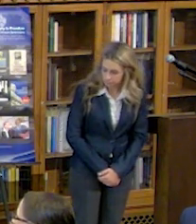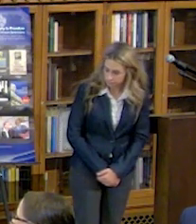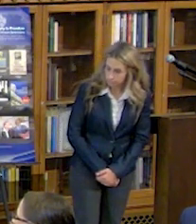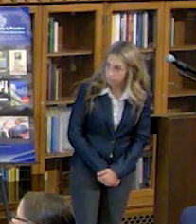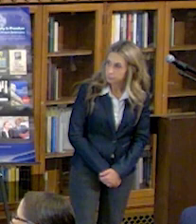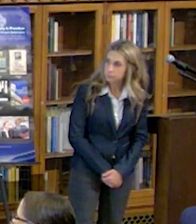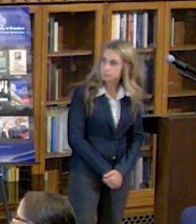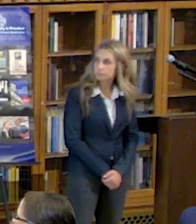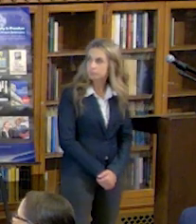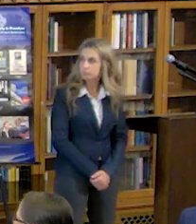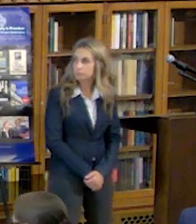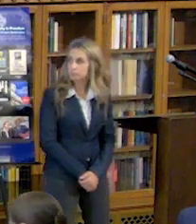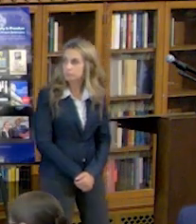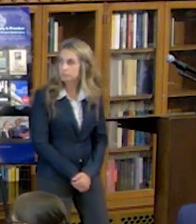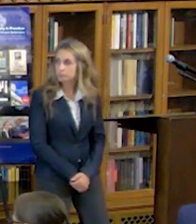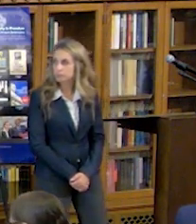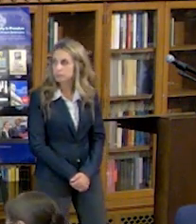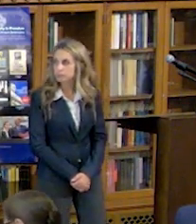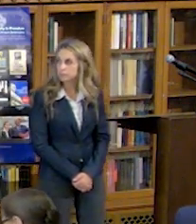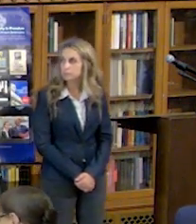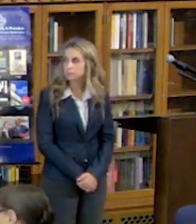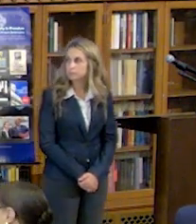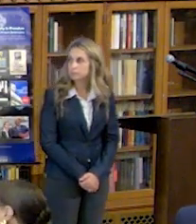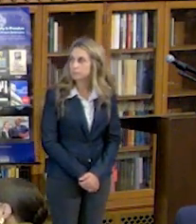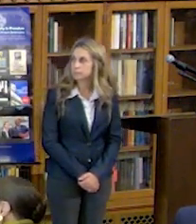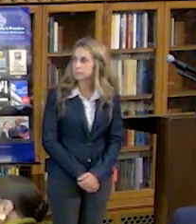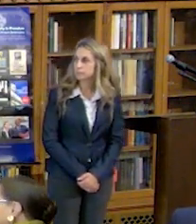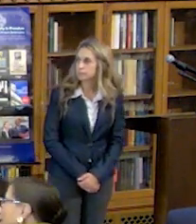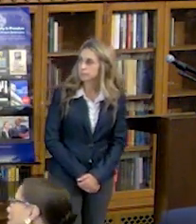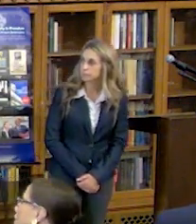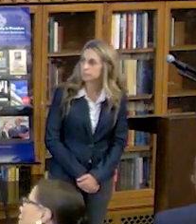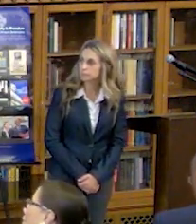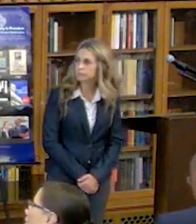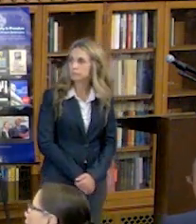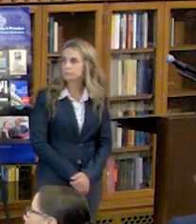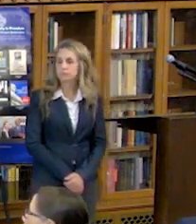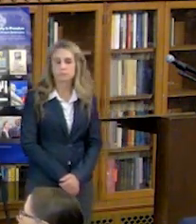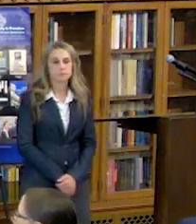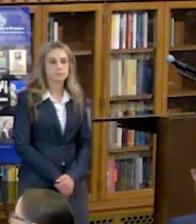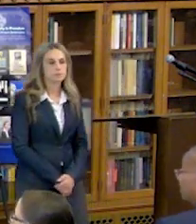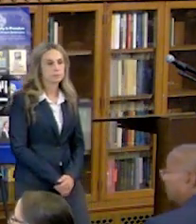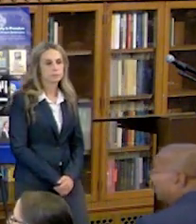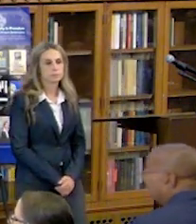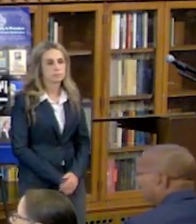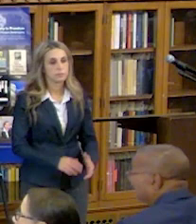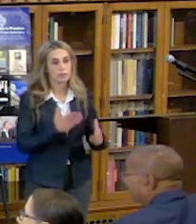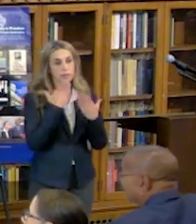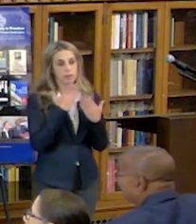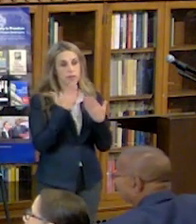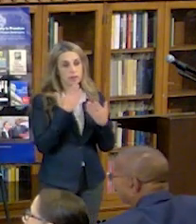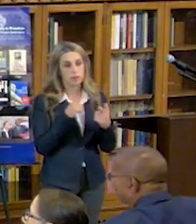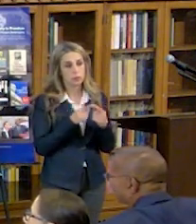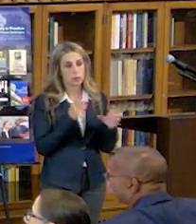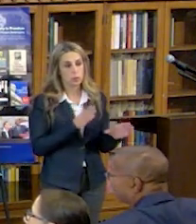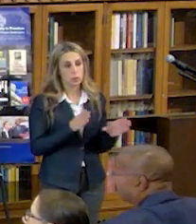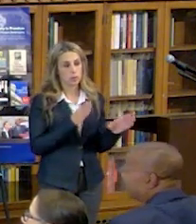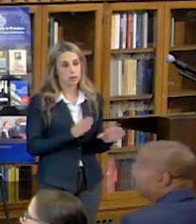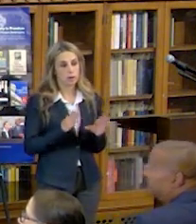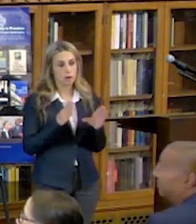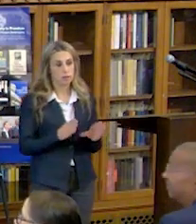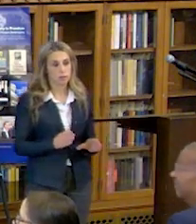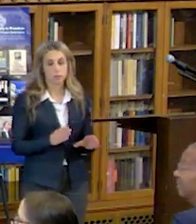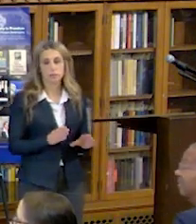okay B better thank you to the organizers uh